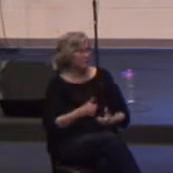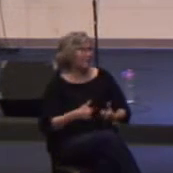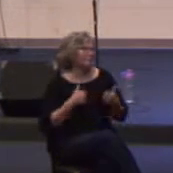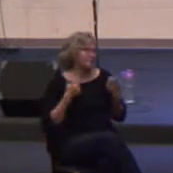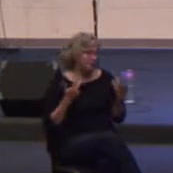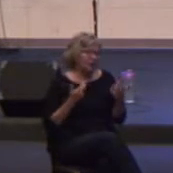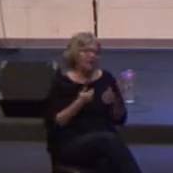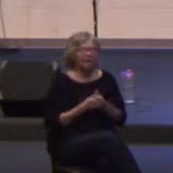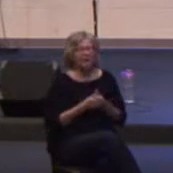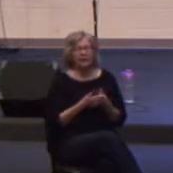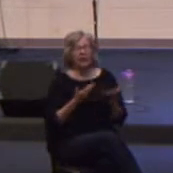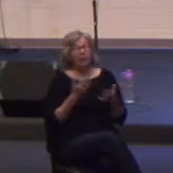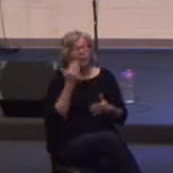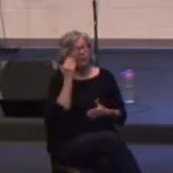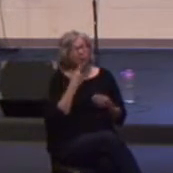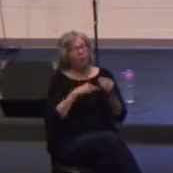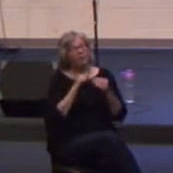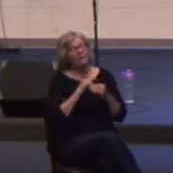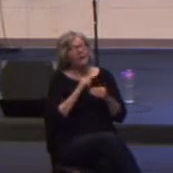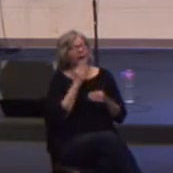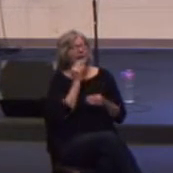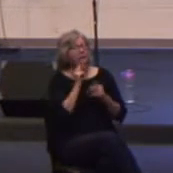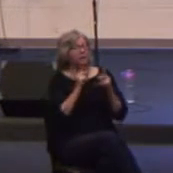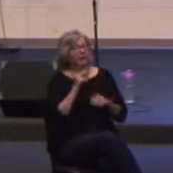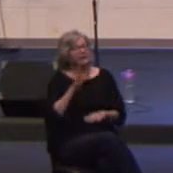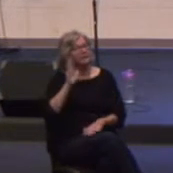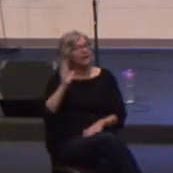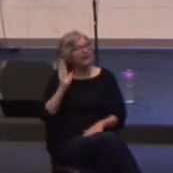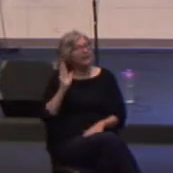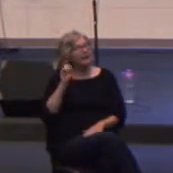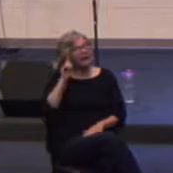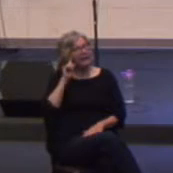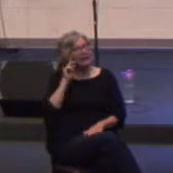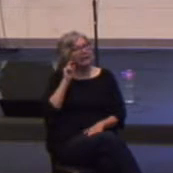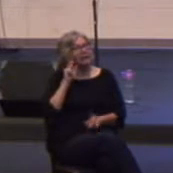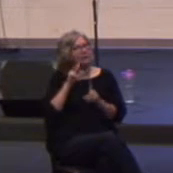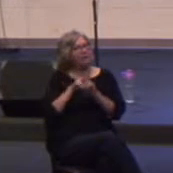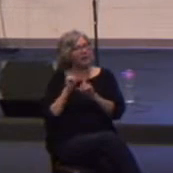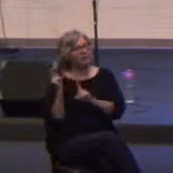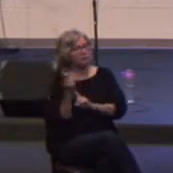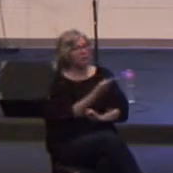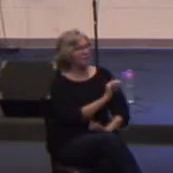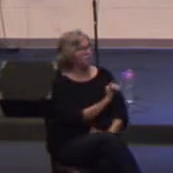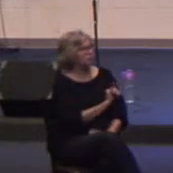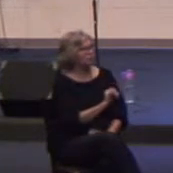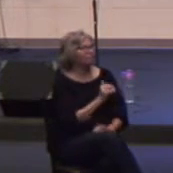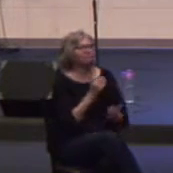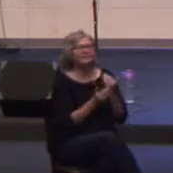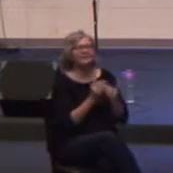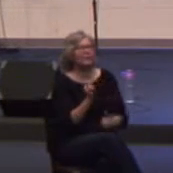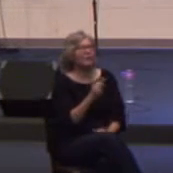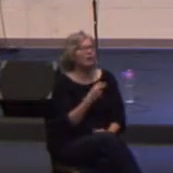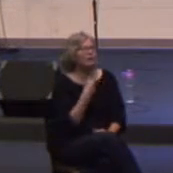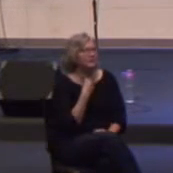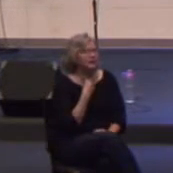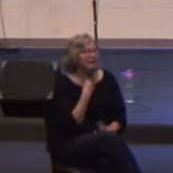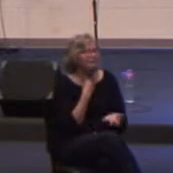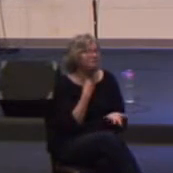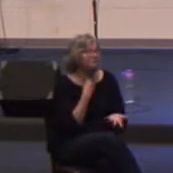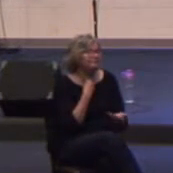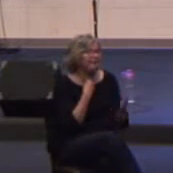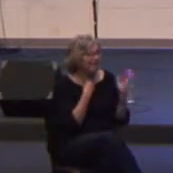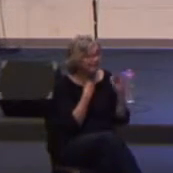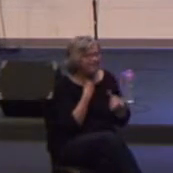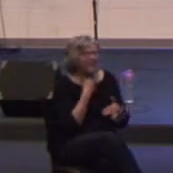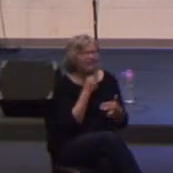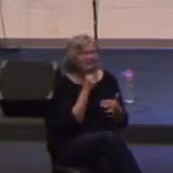thing that we know about the Israelites back then that I think is true about all of us as well is that wherever you're stuck is